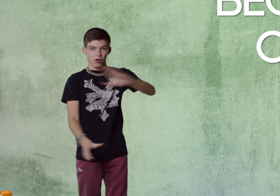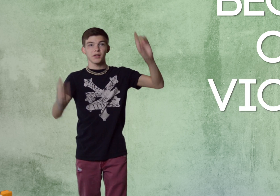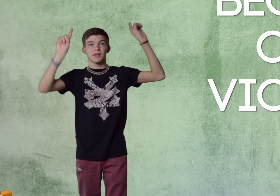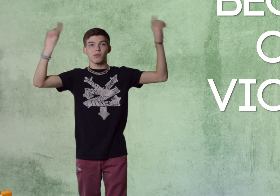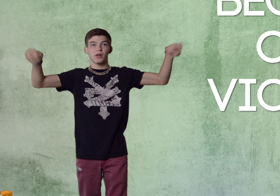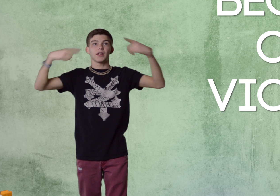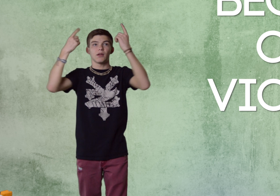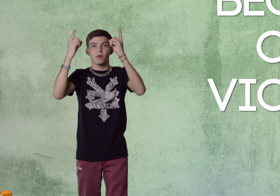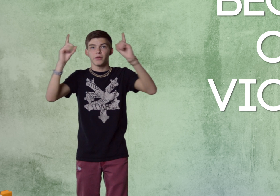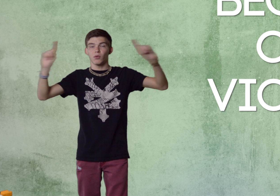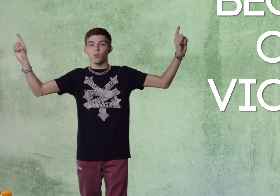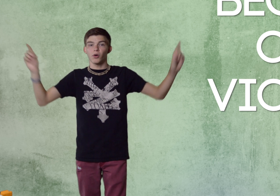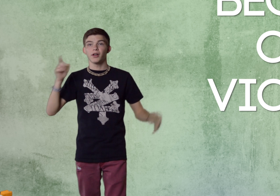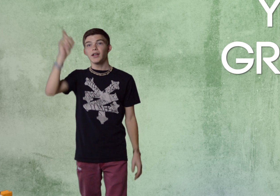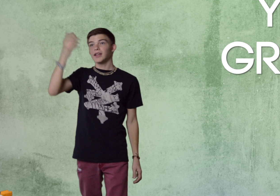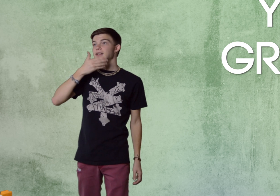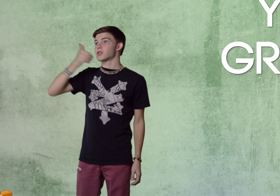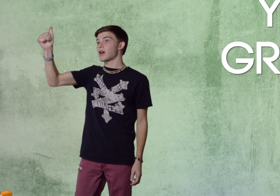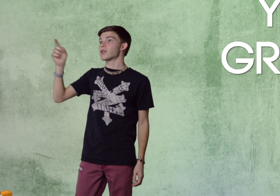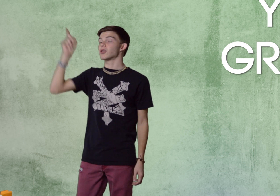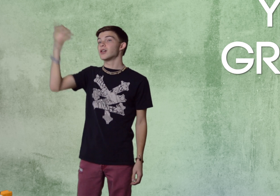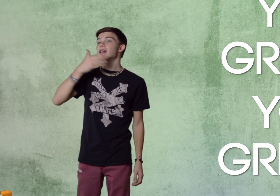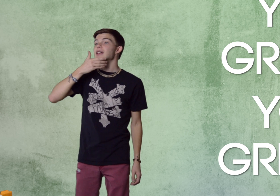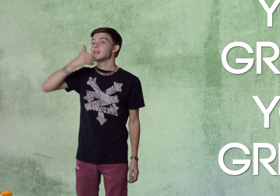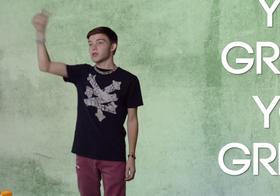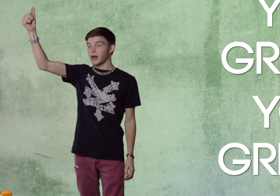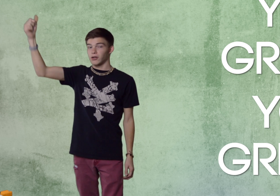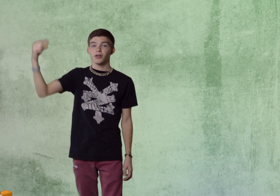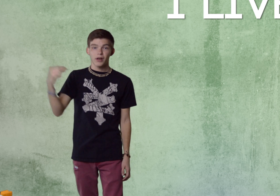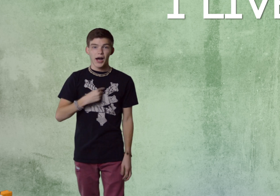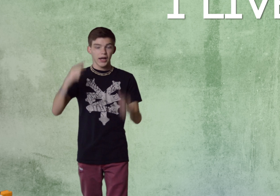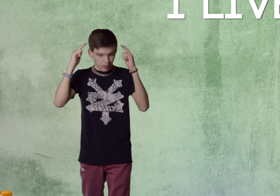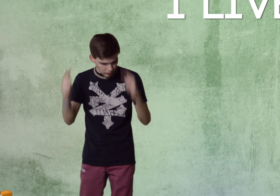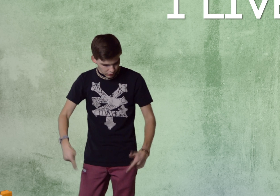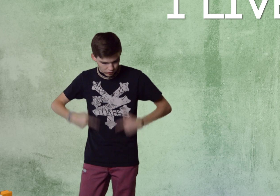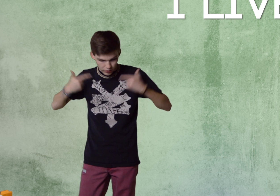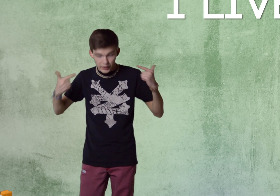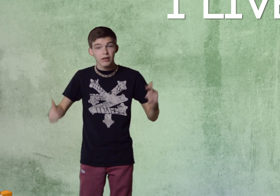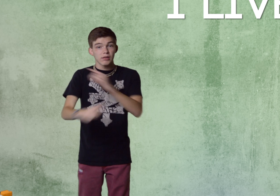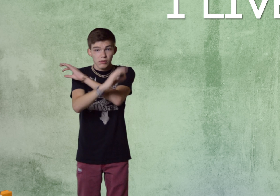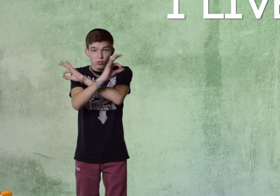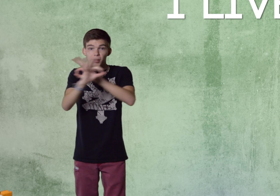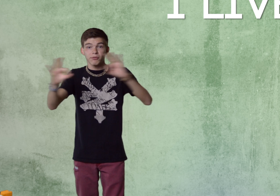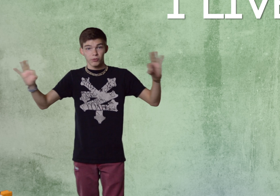cross has already won the war. He's greater, he's greater. I am learning to run